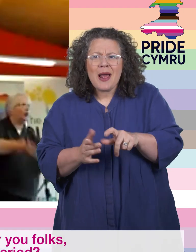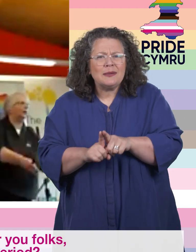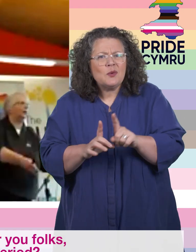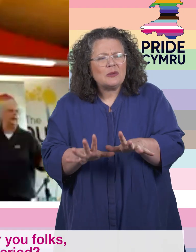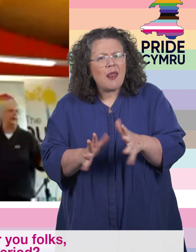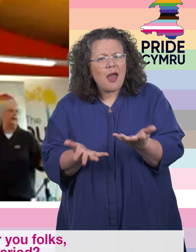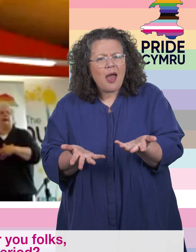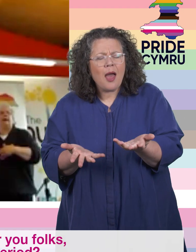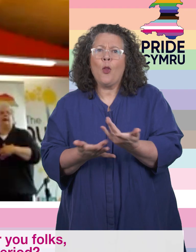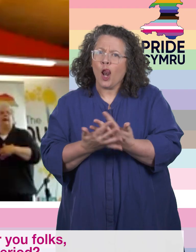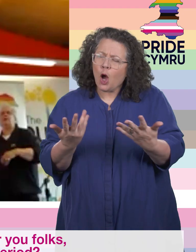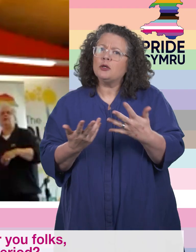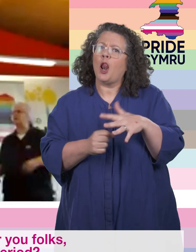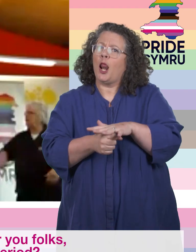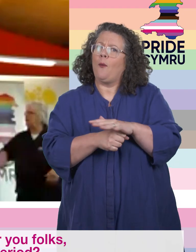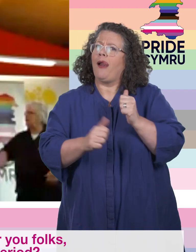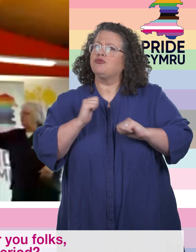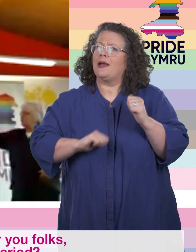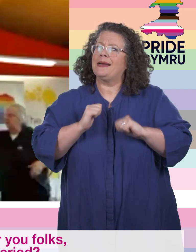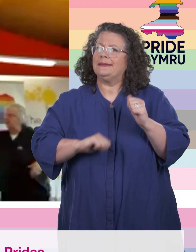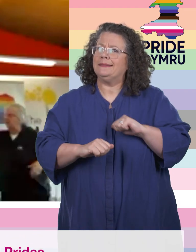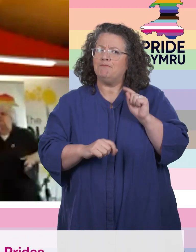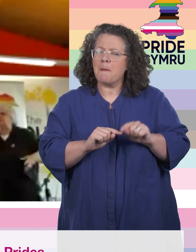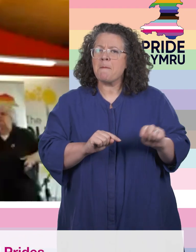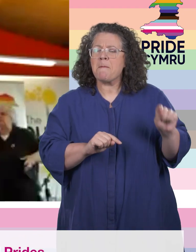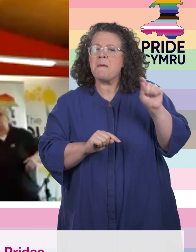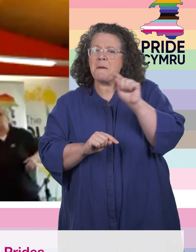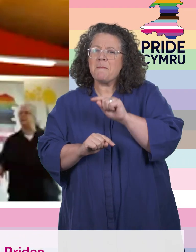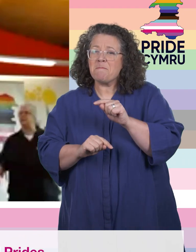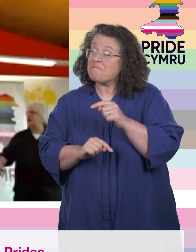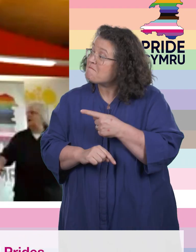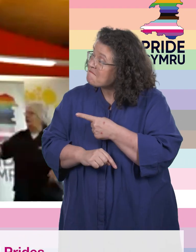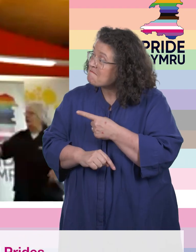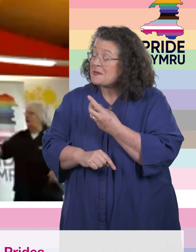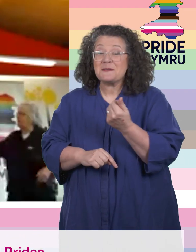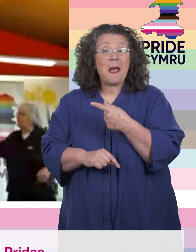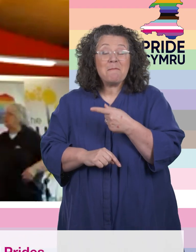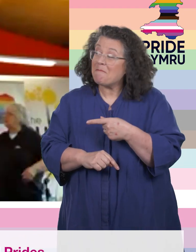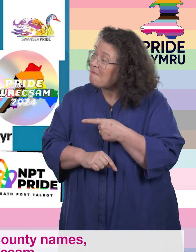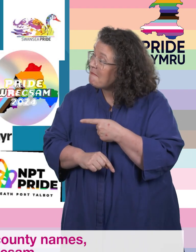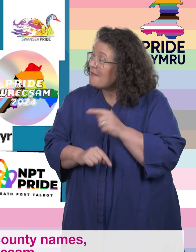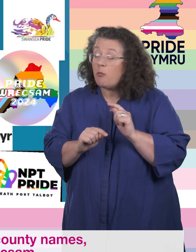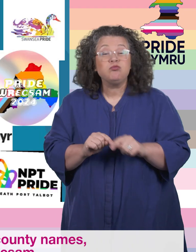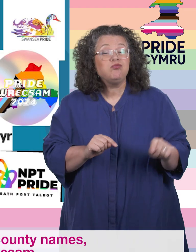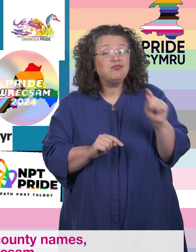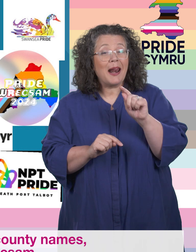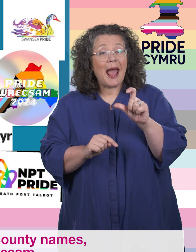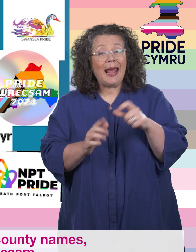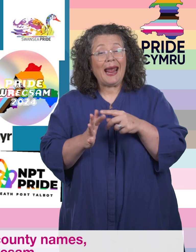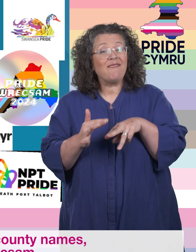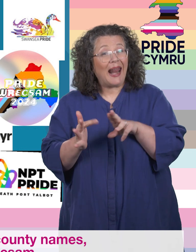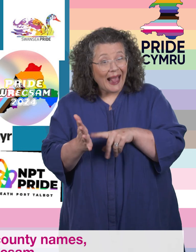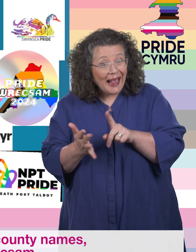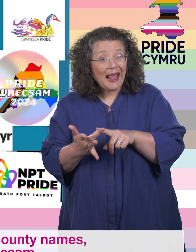you folks in Wales during this period? So there's a lot of local prides. Some of them do go on the county